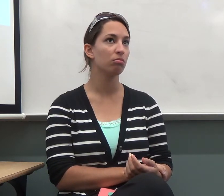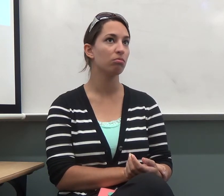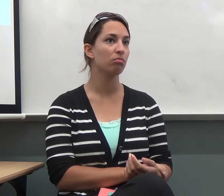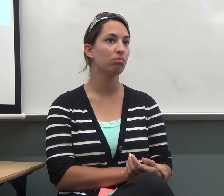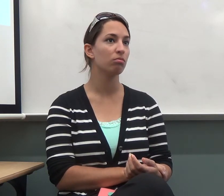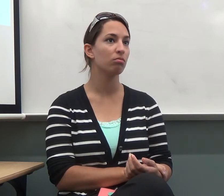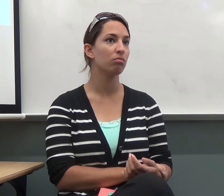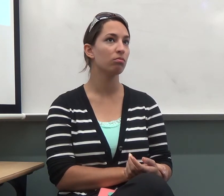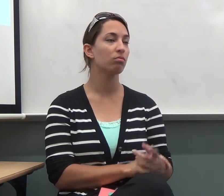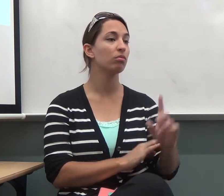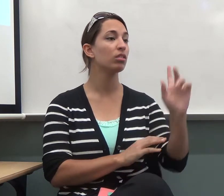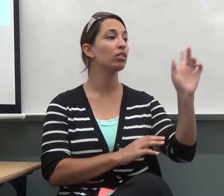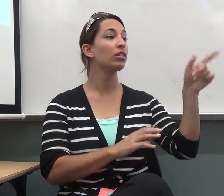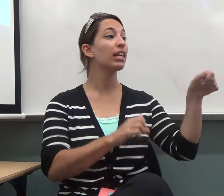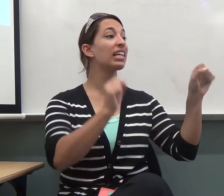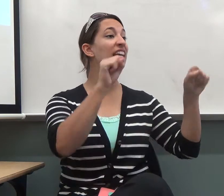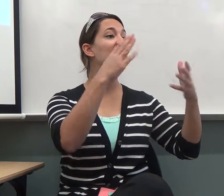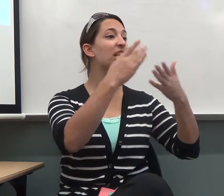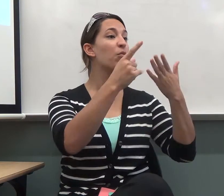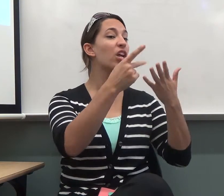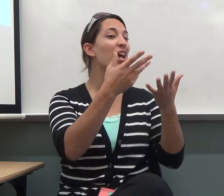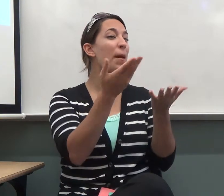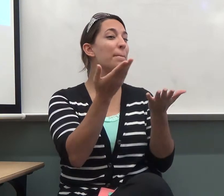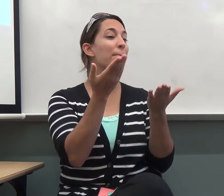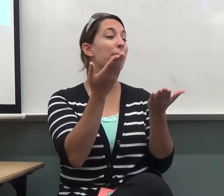Could someone potentially